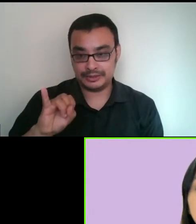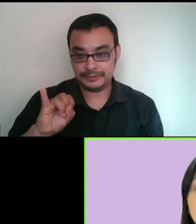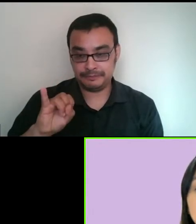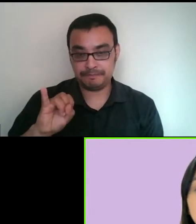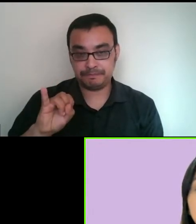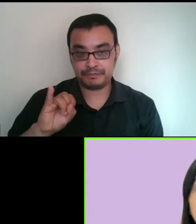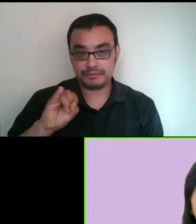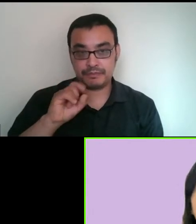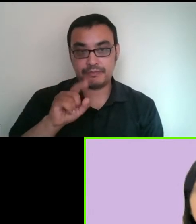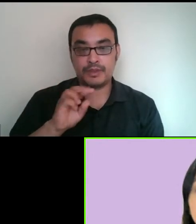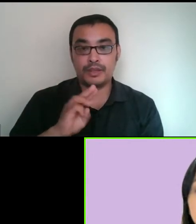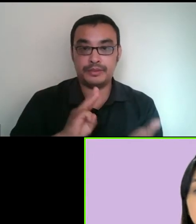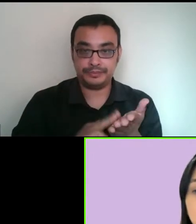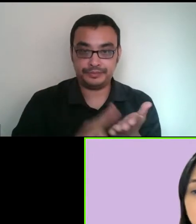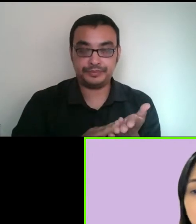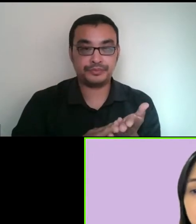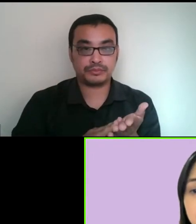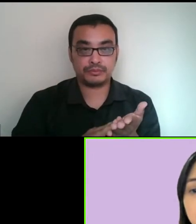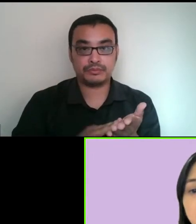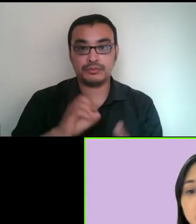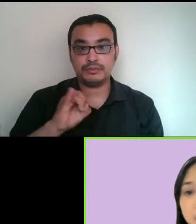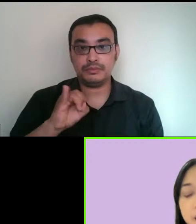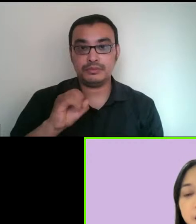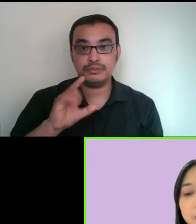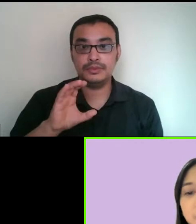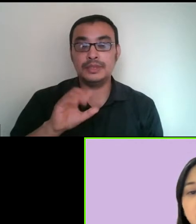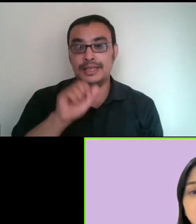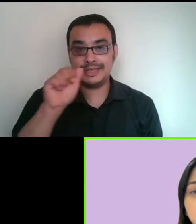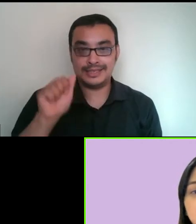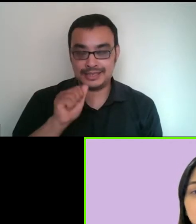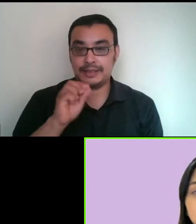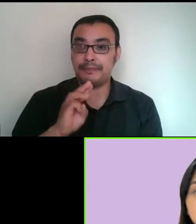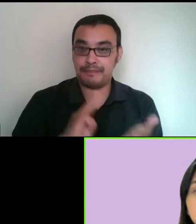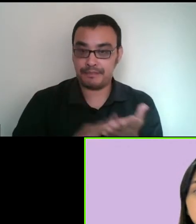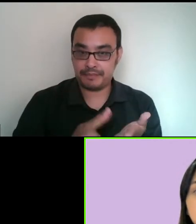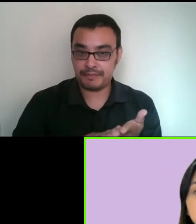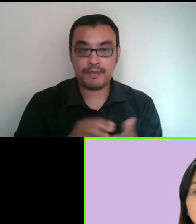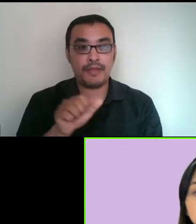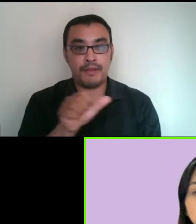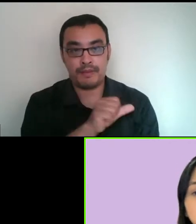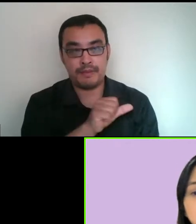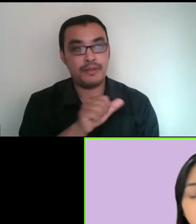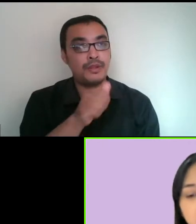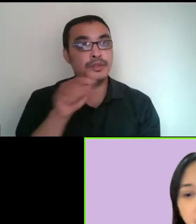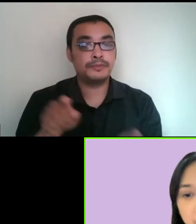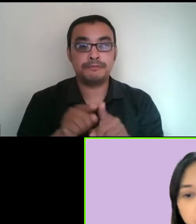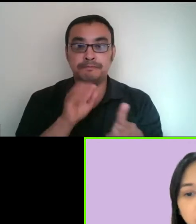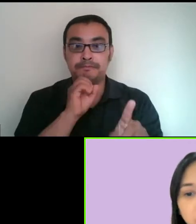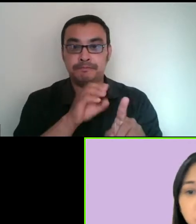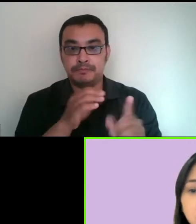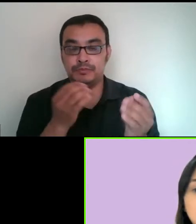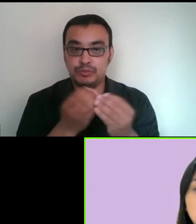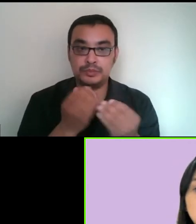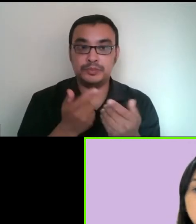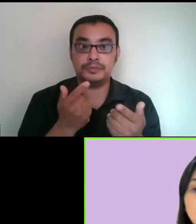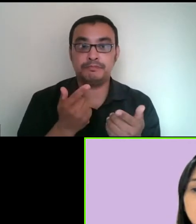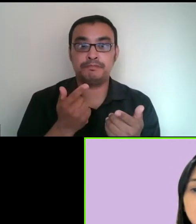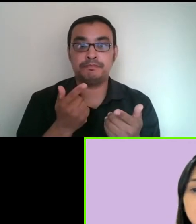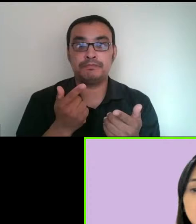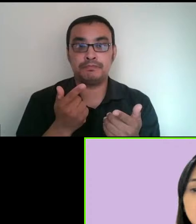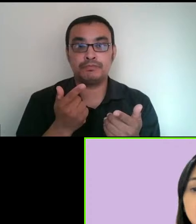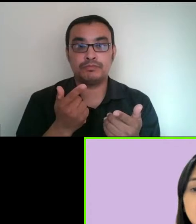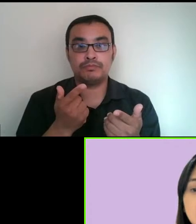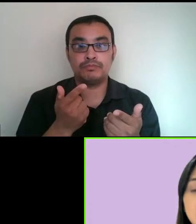the steering committee of ILC Asia. He is also an advocate of pastoralism